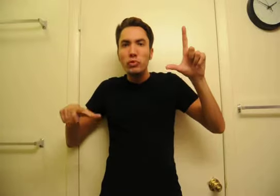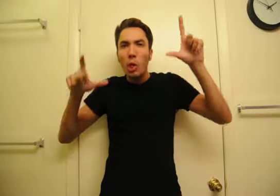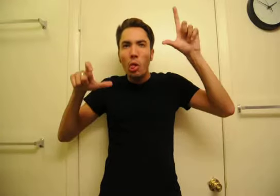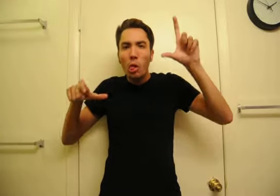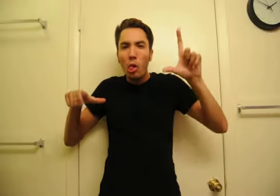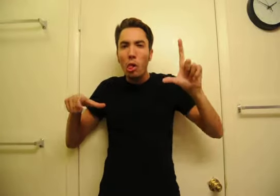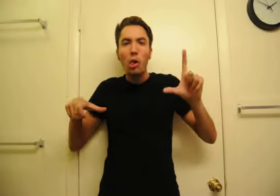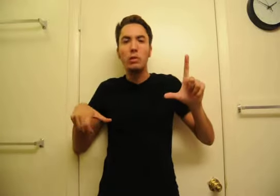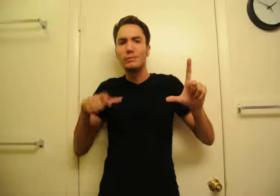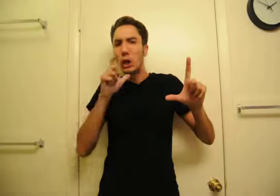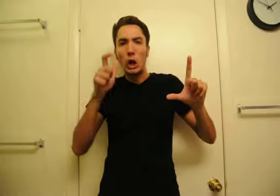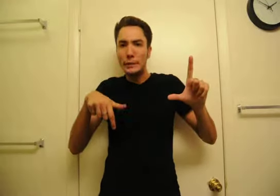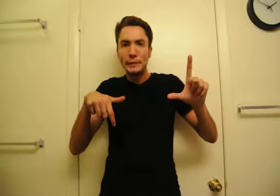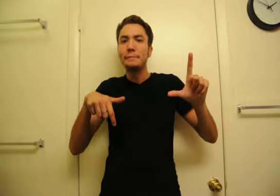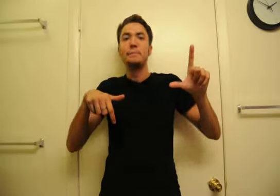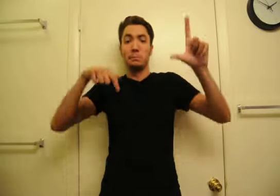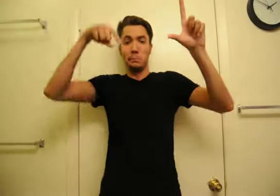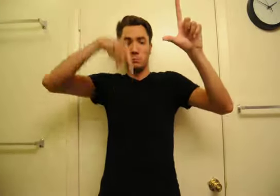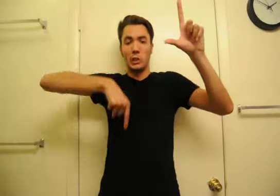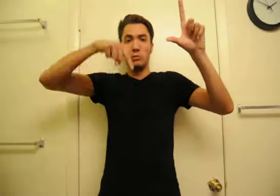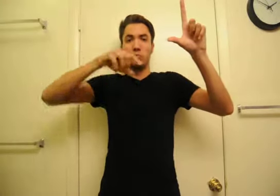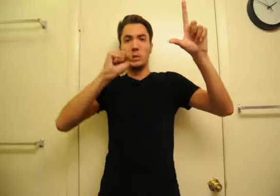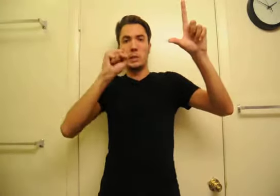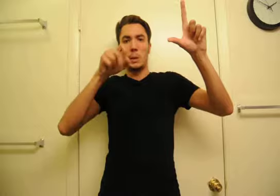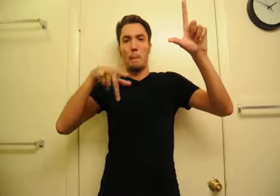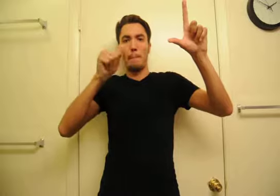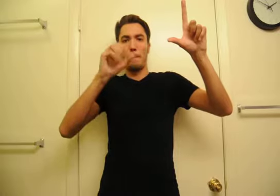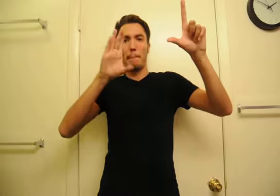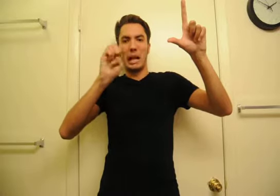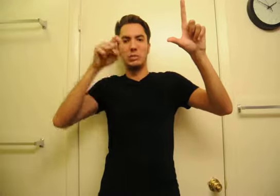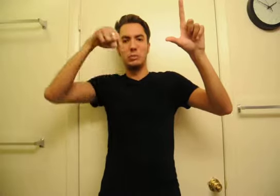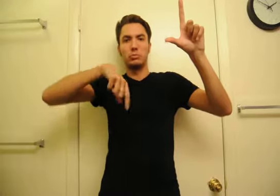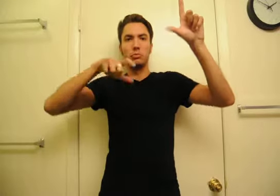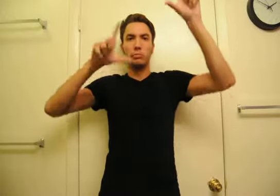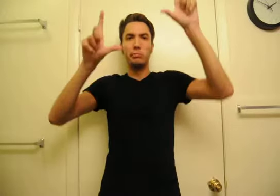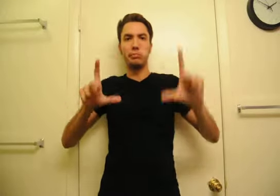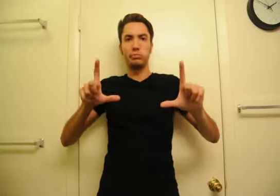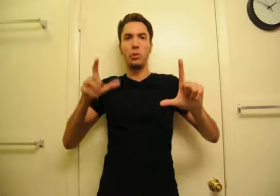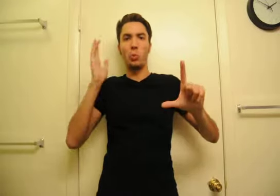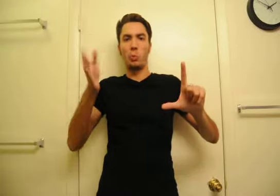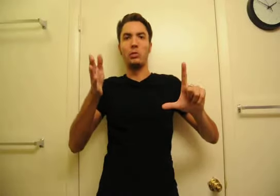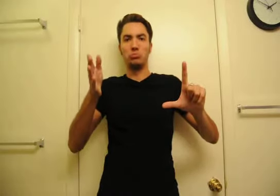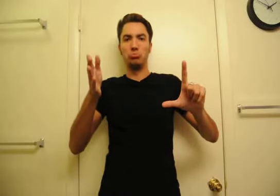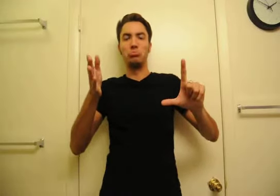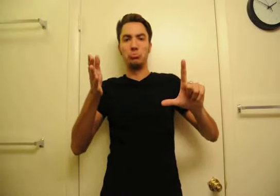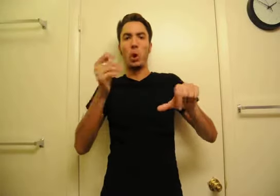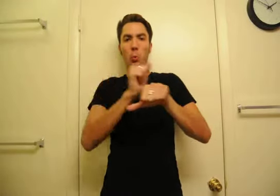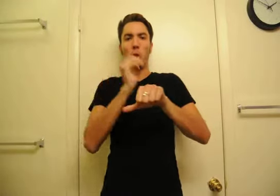down the shift key to scroll back up again. So space bar to scroll down one page works in every browser and every kind of computer. Also on the web, when